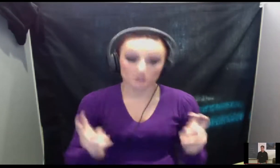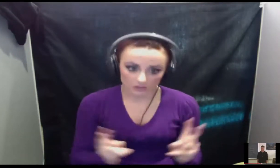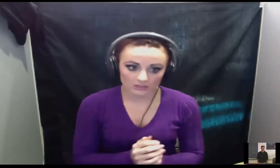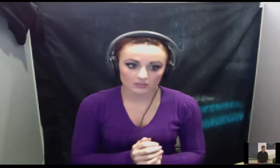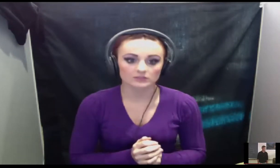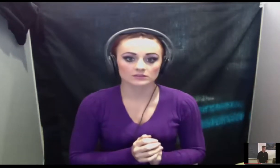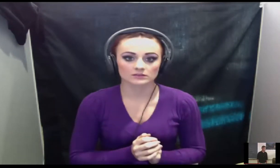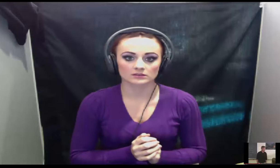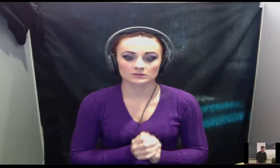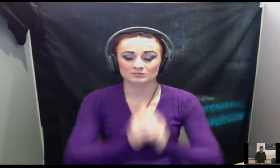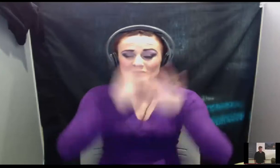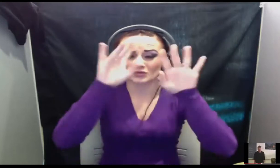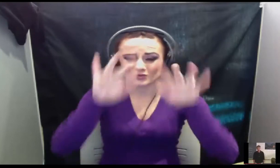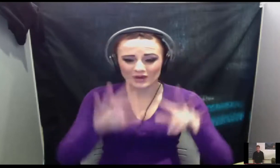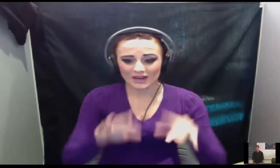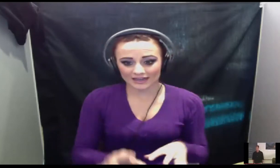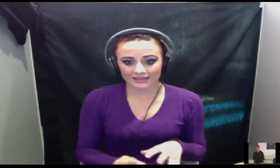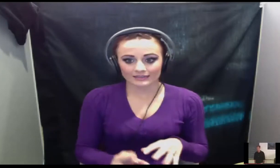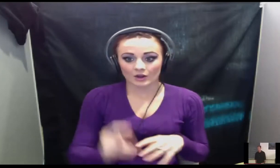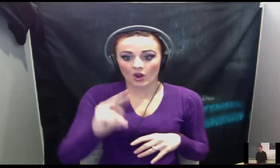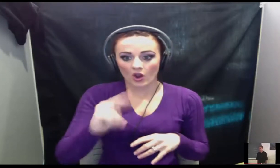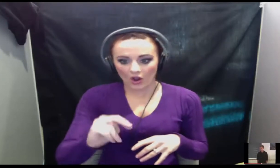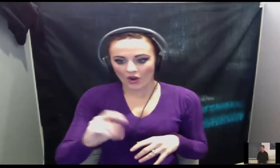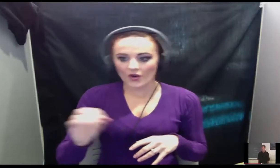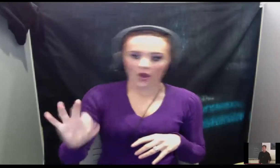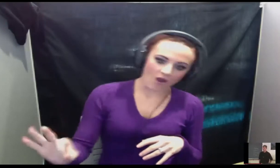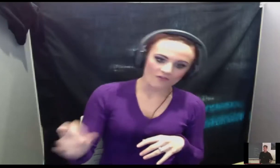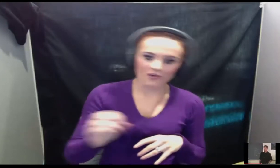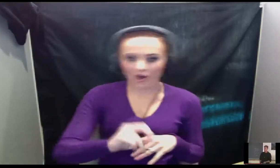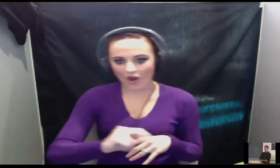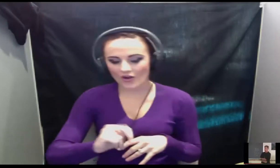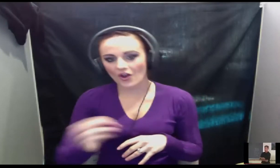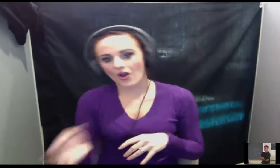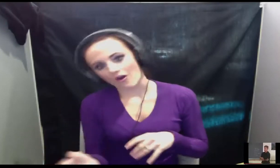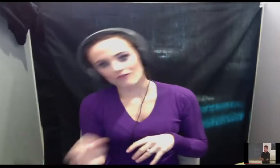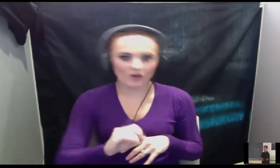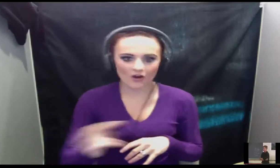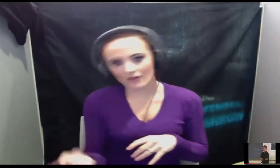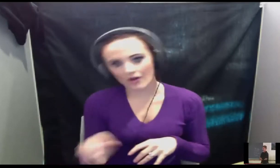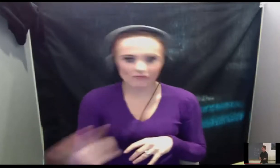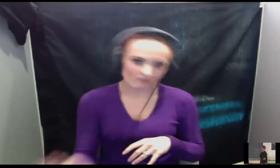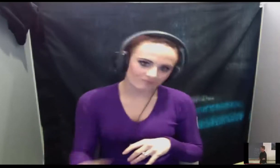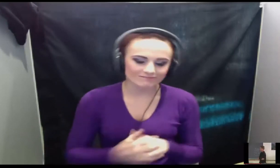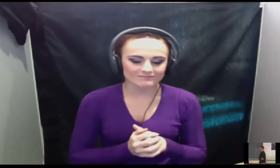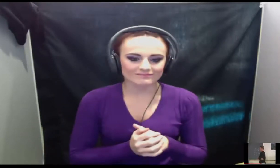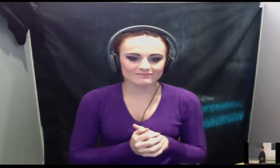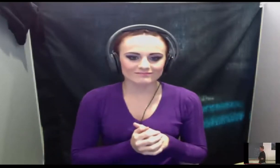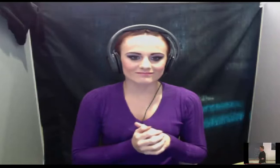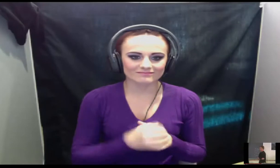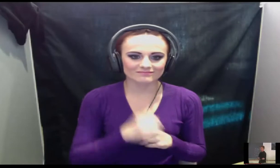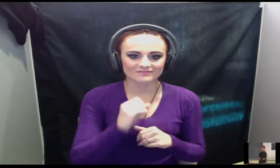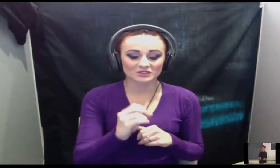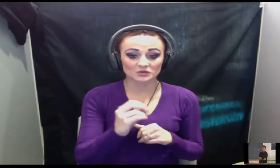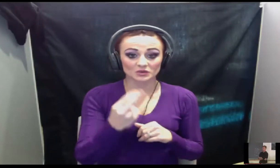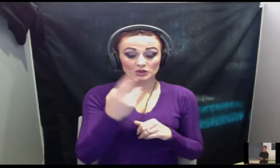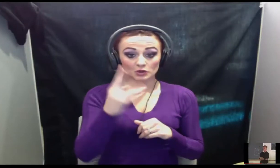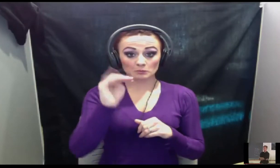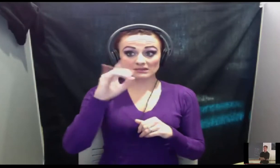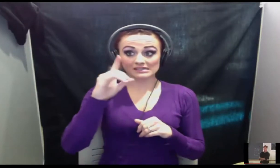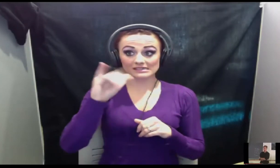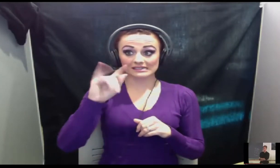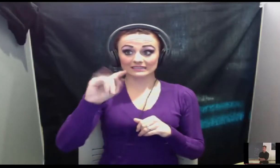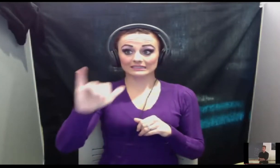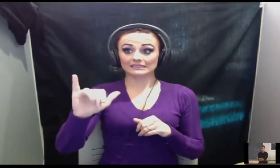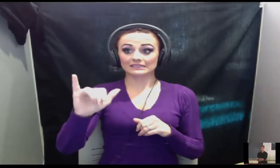It's been raining off and on. We're probably going to get rain again today. So the humidity or the water vapor in the air is